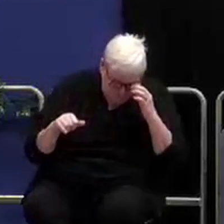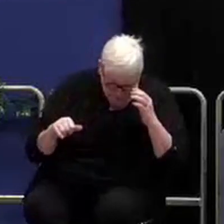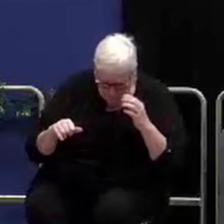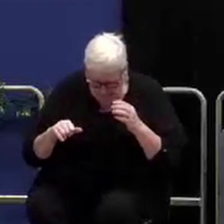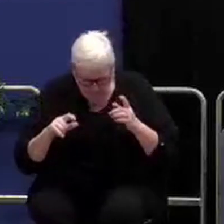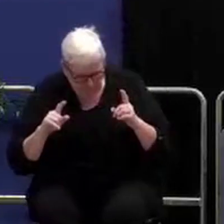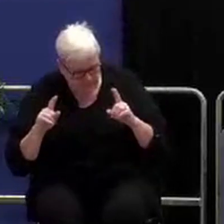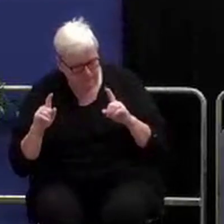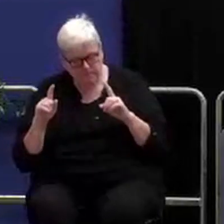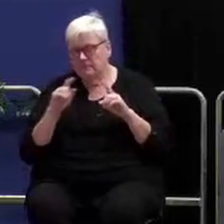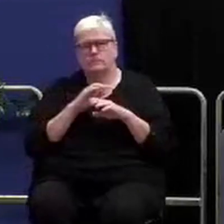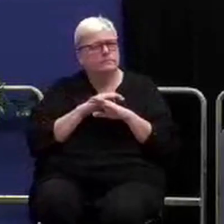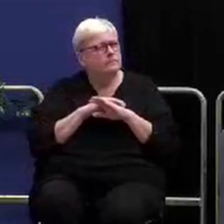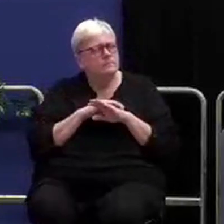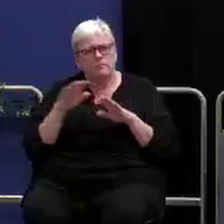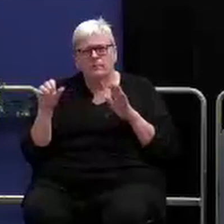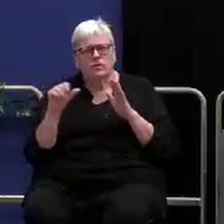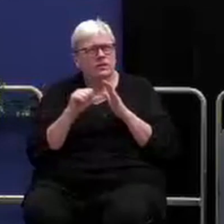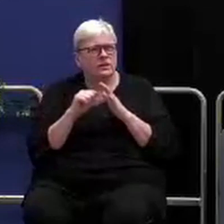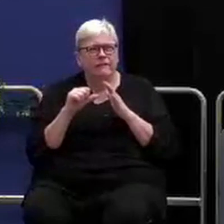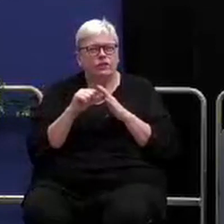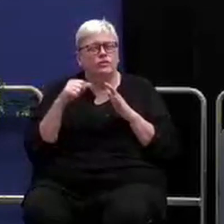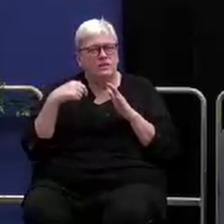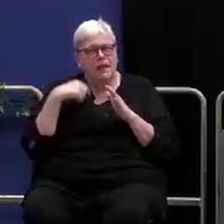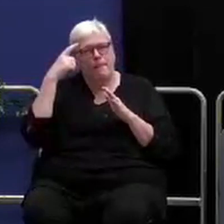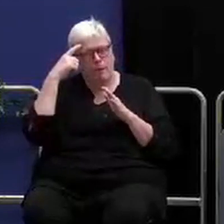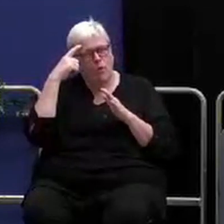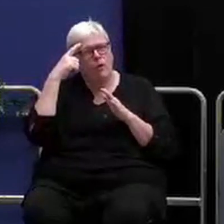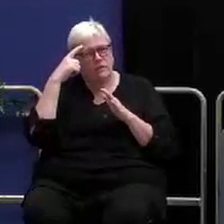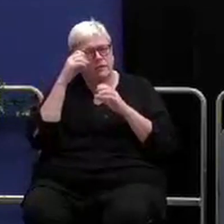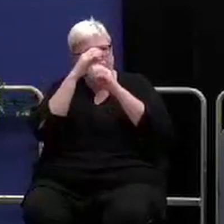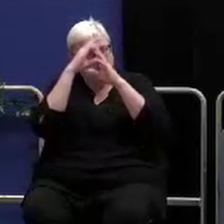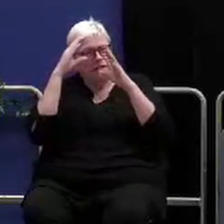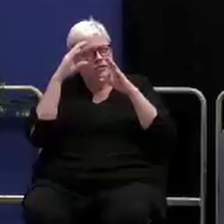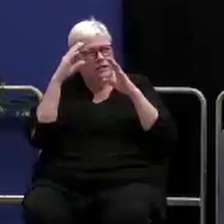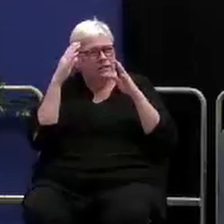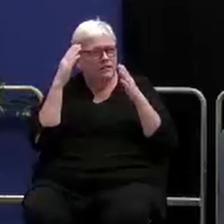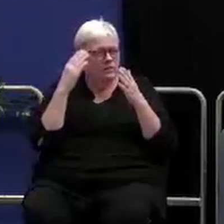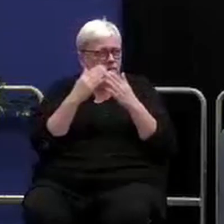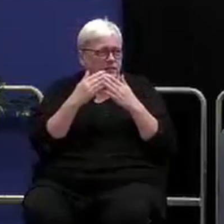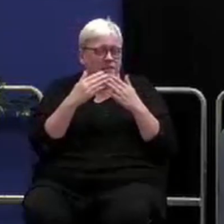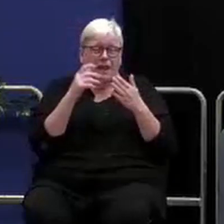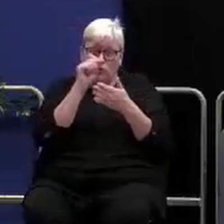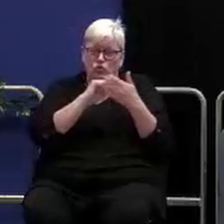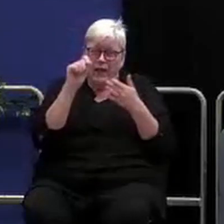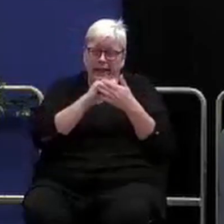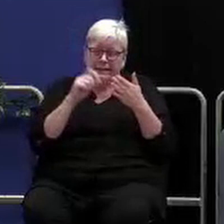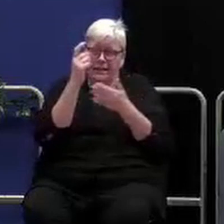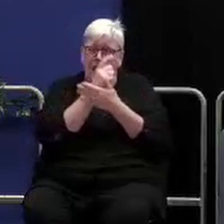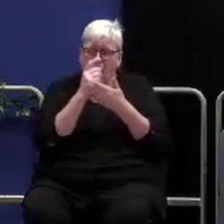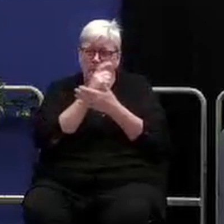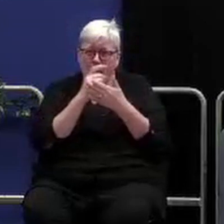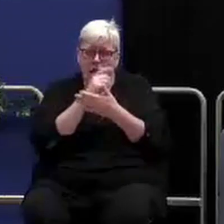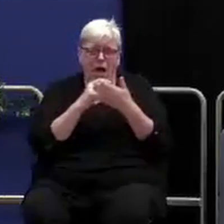but not as difficult as I imagined it to be. I'm writing about some really tricky stuff, but it did happen to me a long time